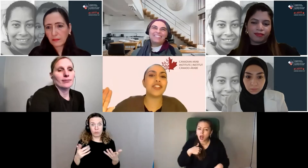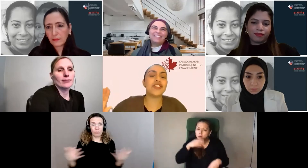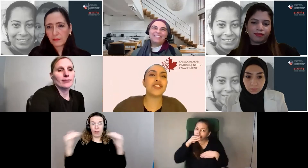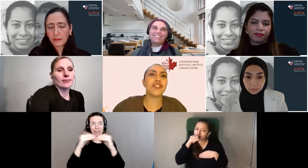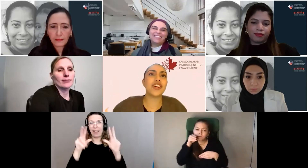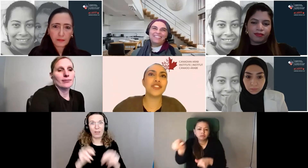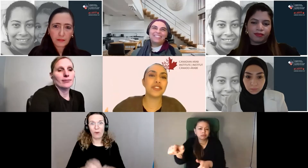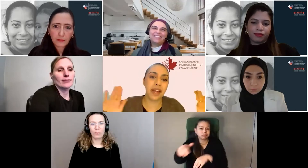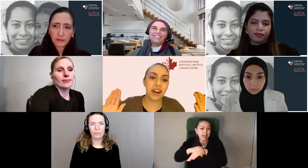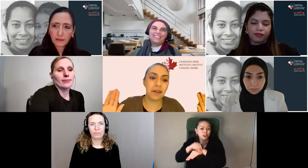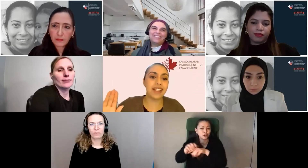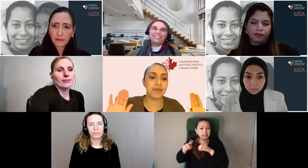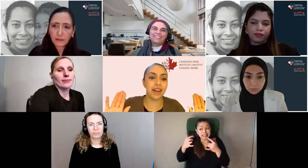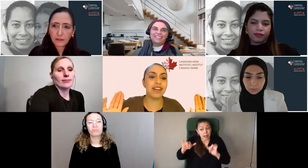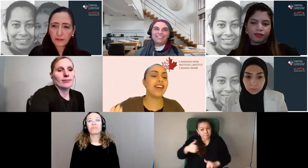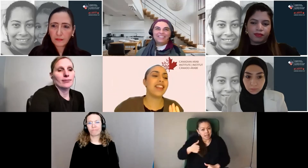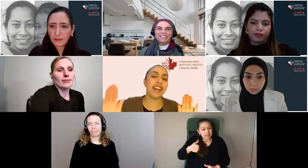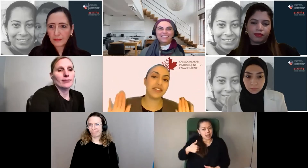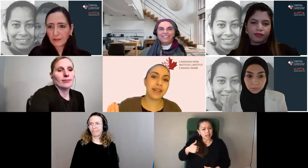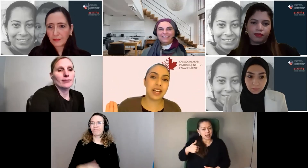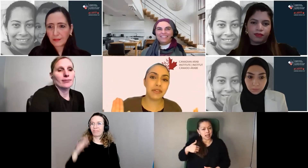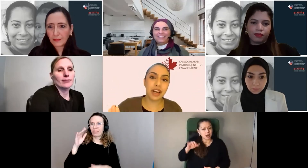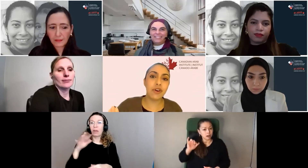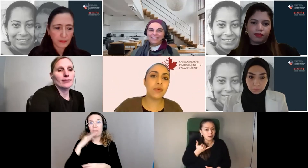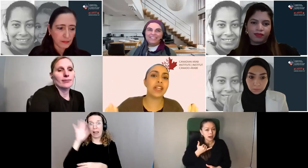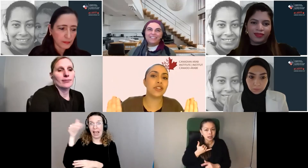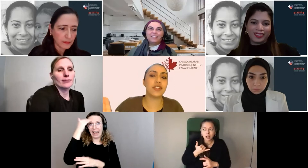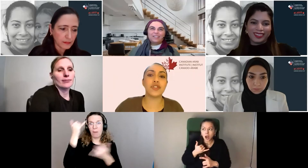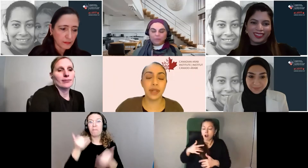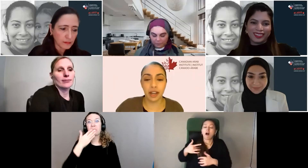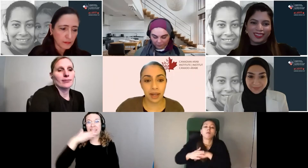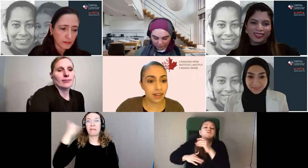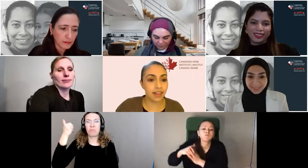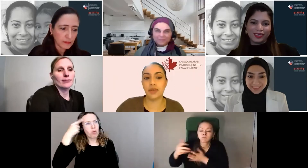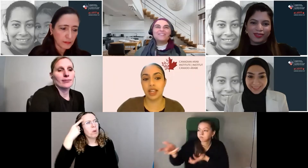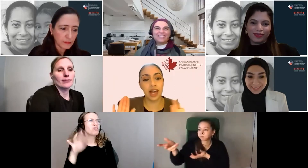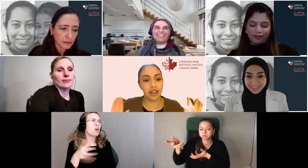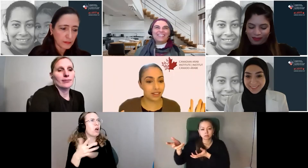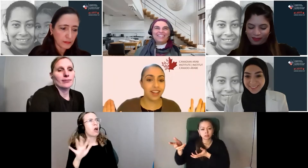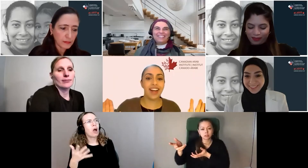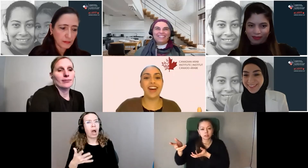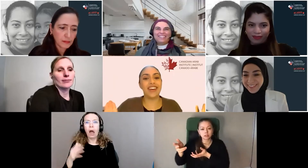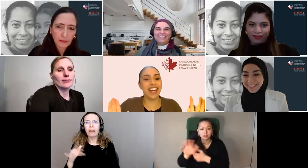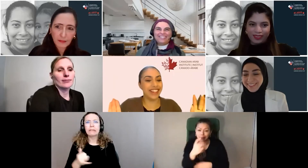I started to know that my Arabic is better than I give myself credit for when I started to dream in Arabic. And I was like, hey,